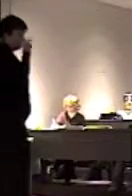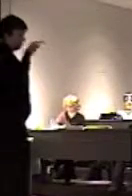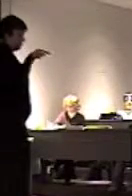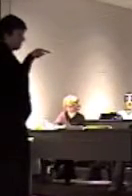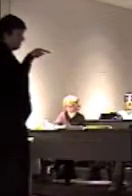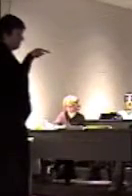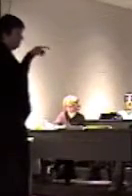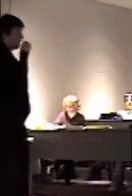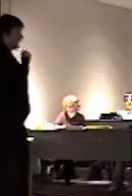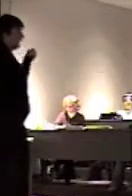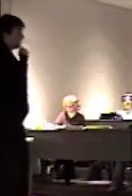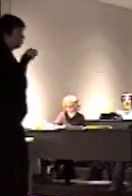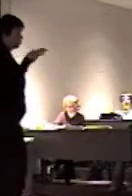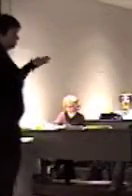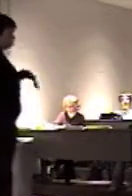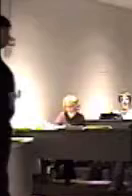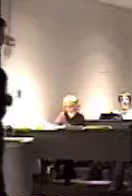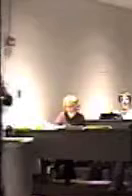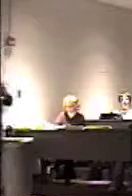This was the ancient form.